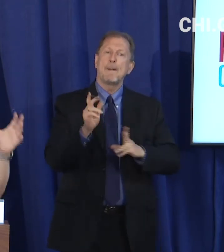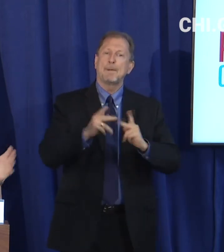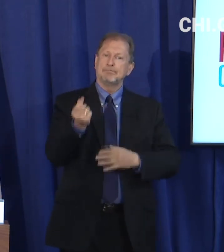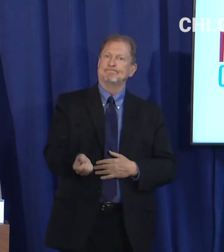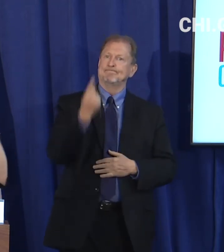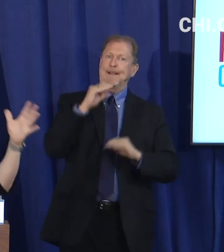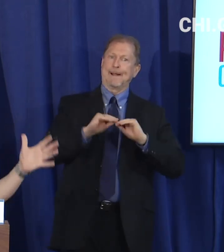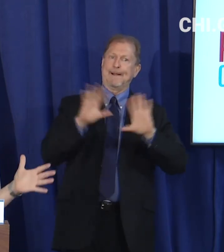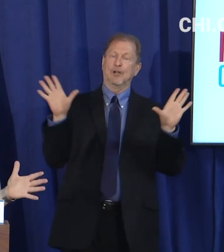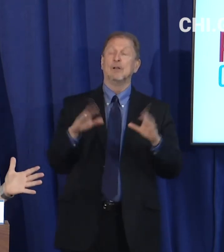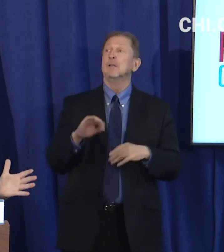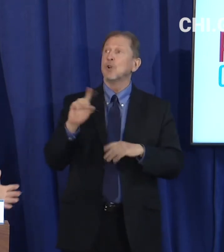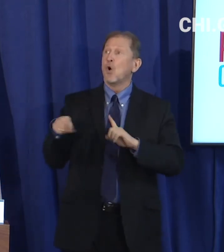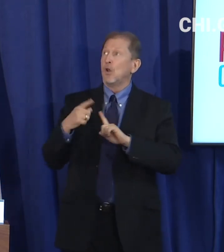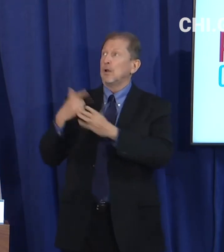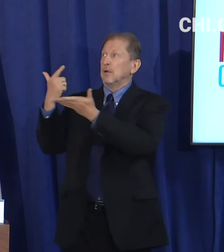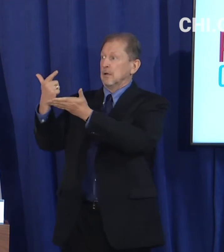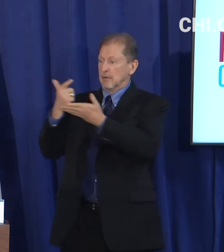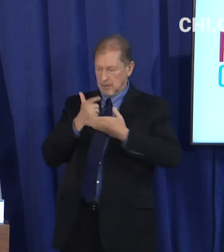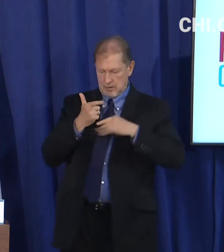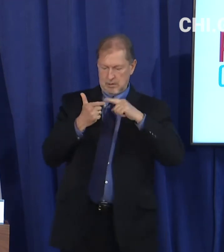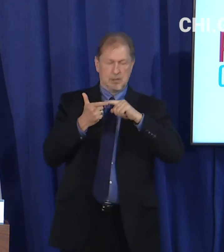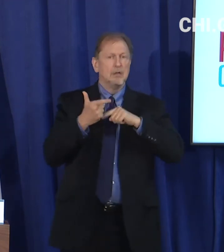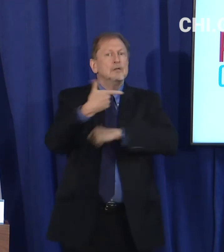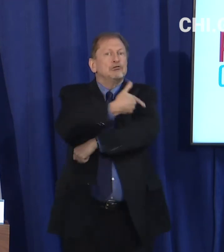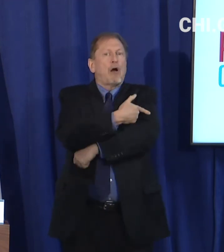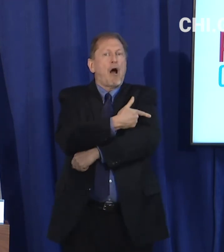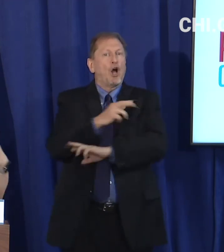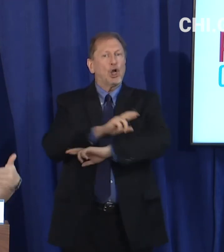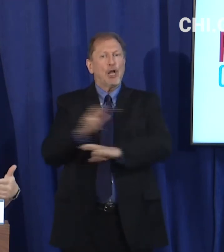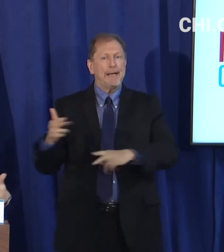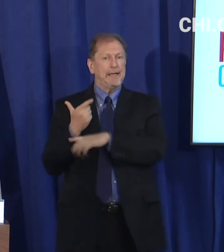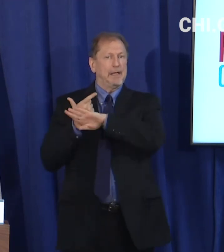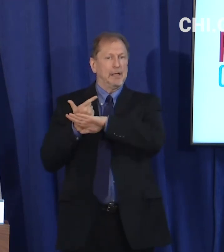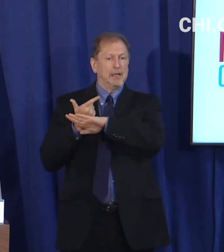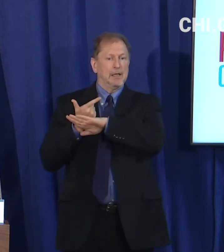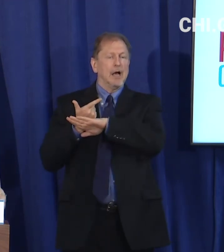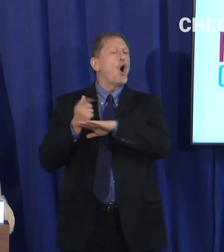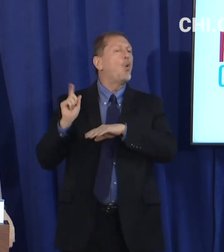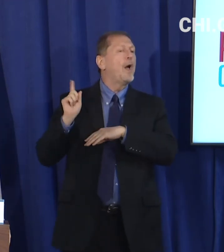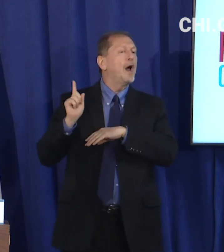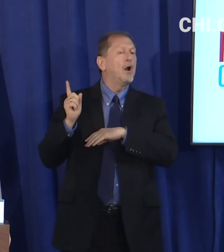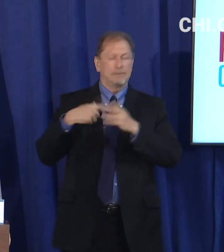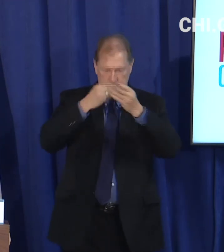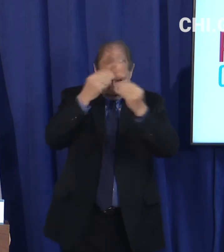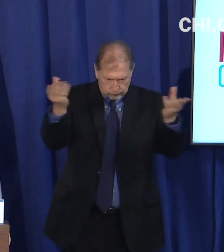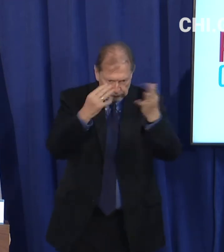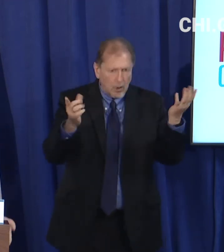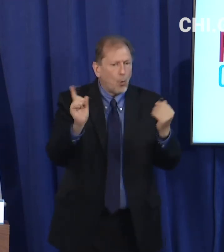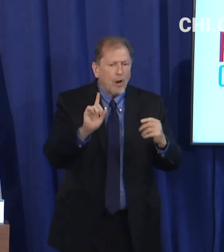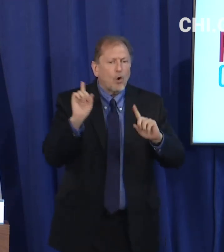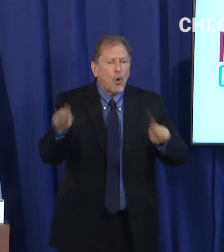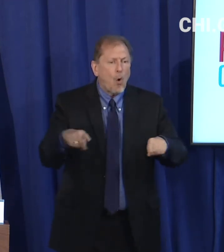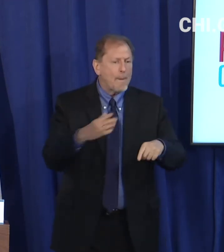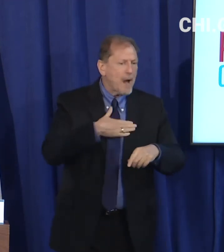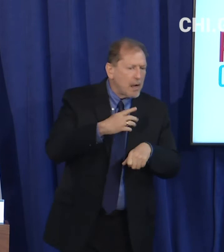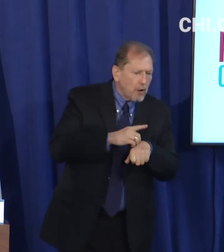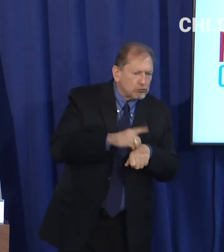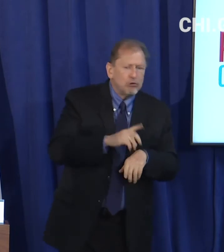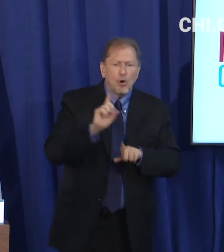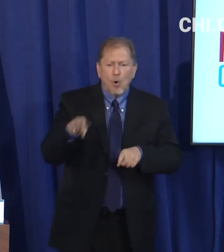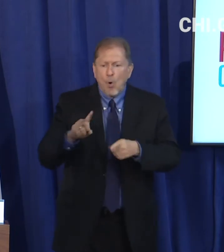sort of digitally and broadly across the city, as well as very focused, even door-to-door work in a lot of our census tracts that have been hardest hit.